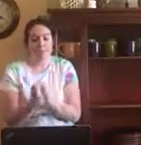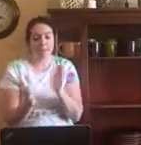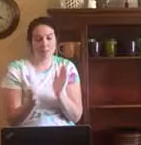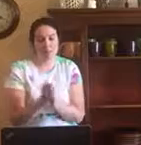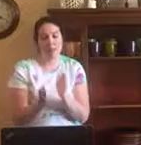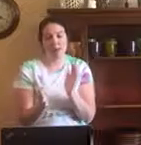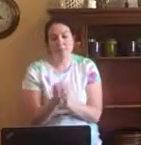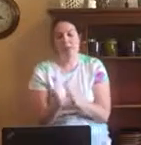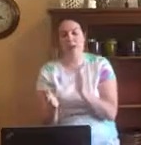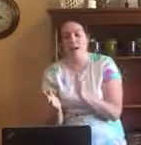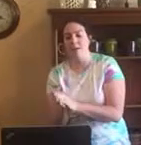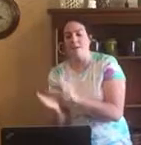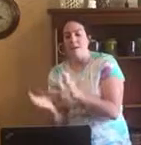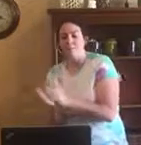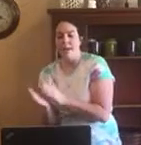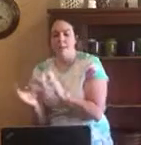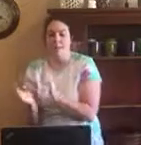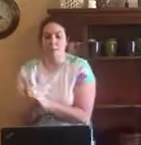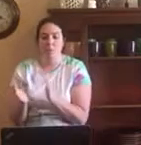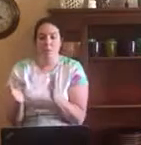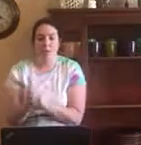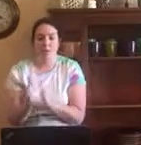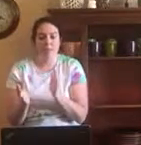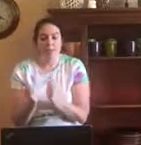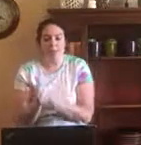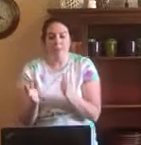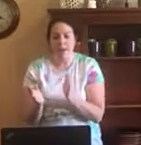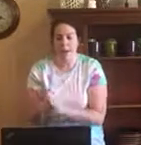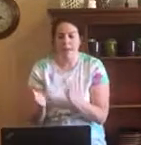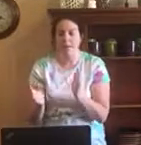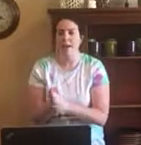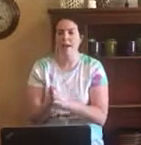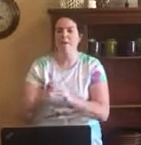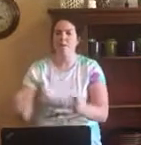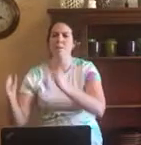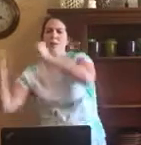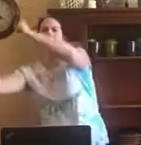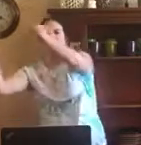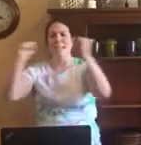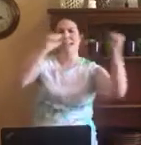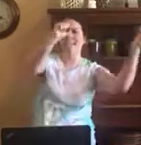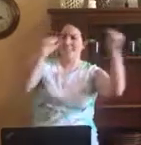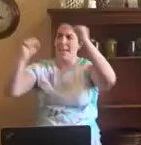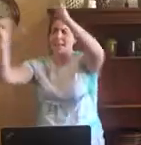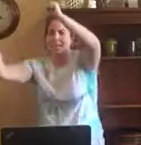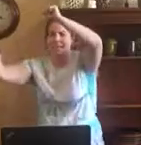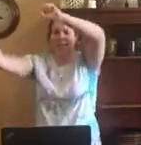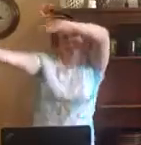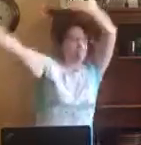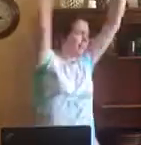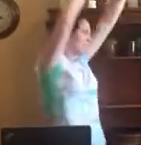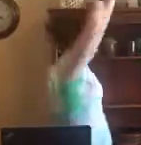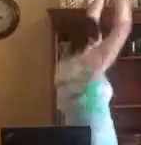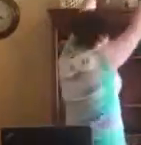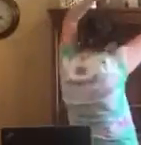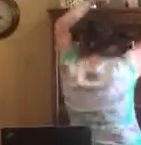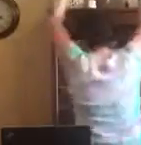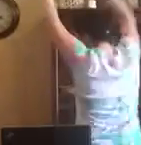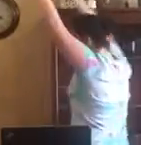Makes me come alive, makes me wanna live my life. I wanna dance, dance, dance, dance all